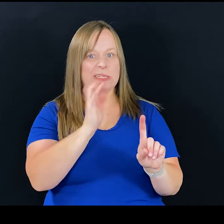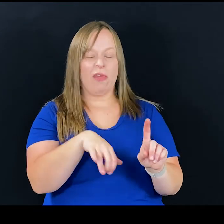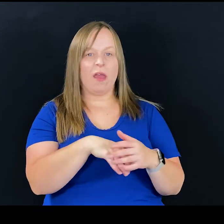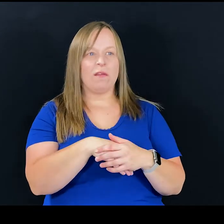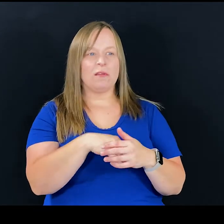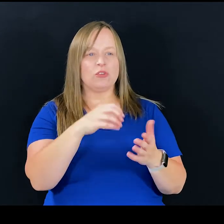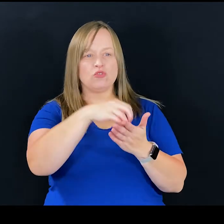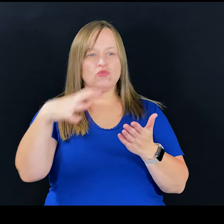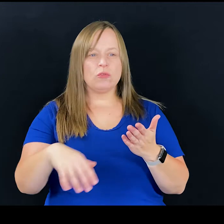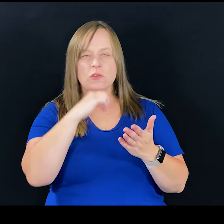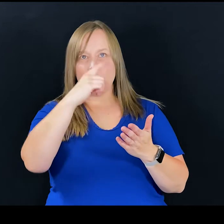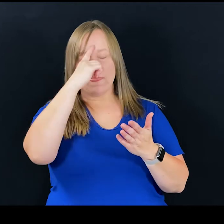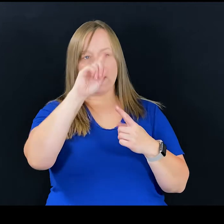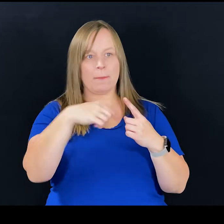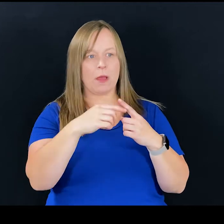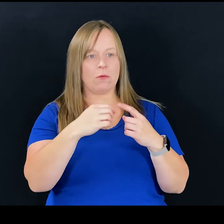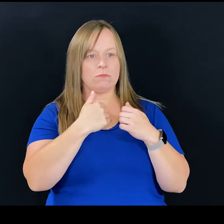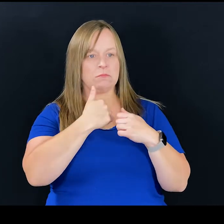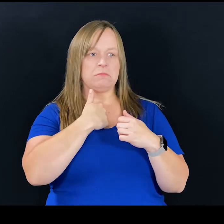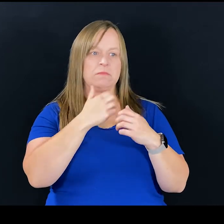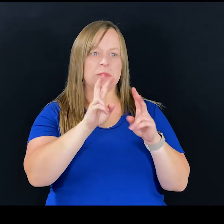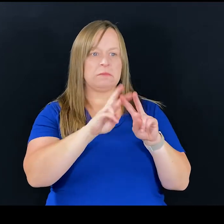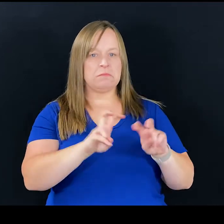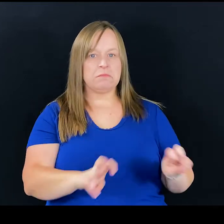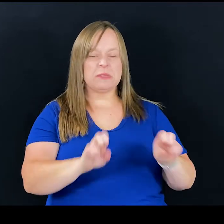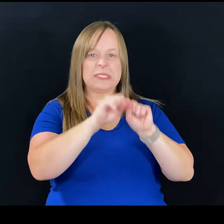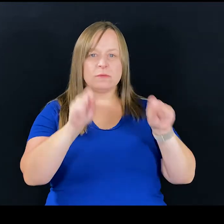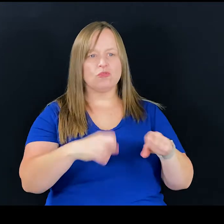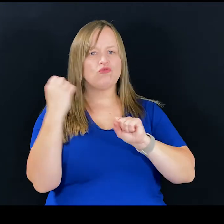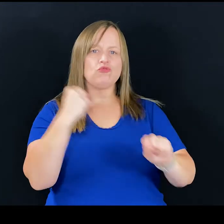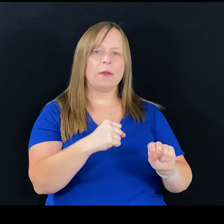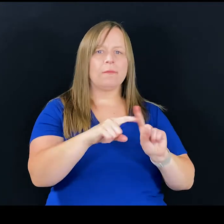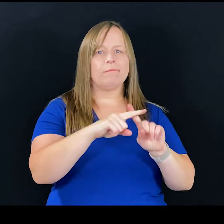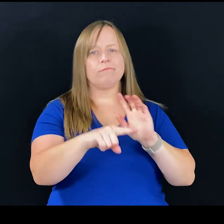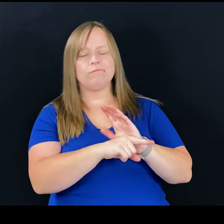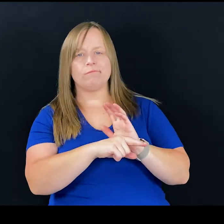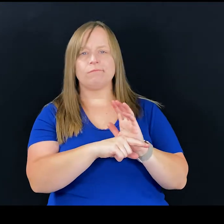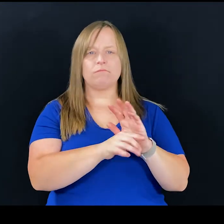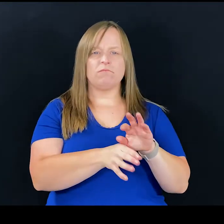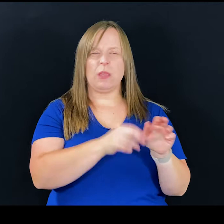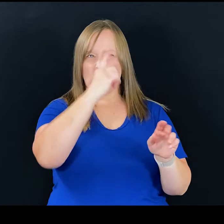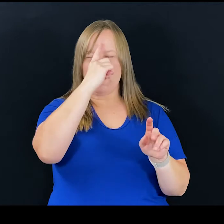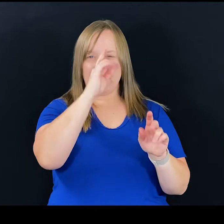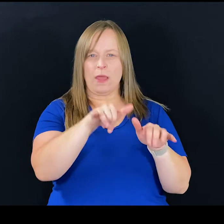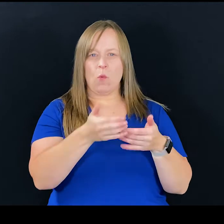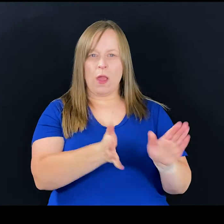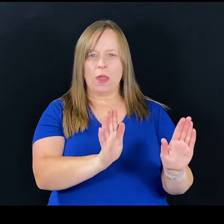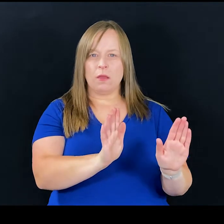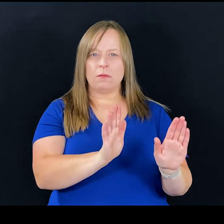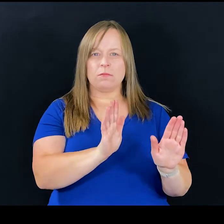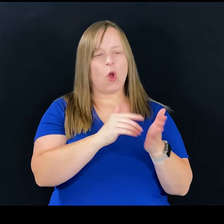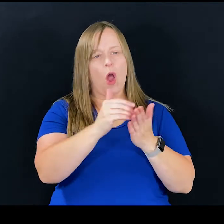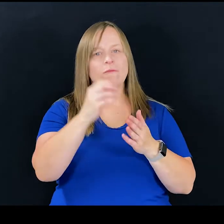Students typically don't think about themselves in systematic ways regarding strengths and weaknesses.